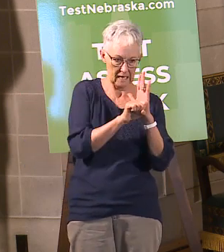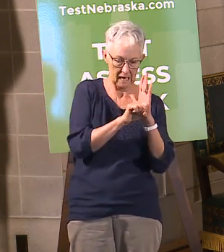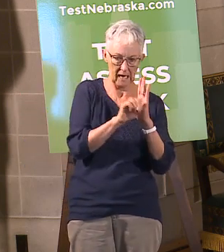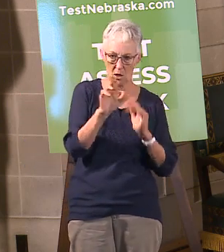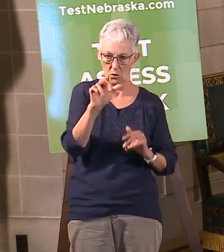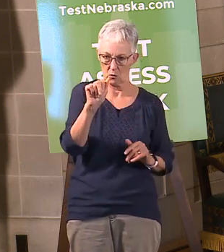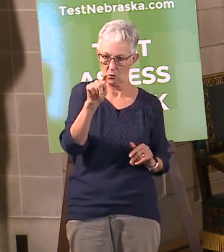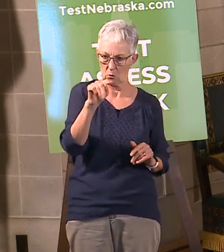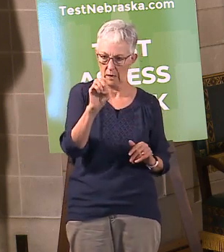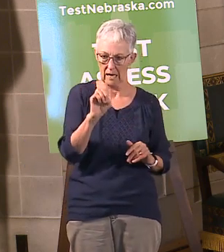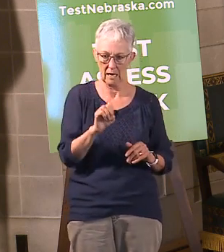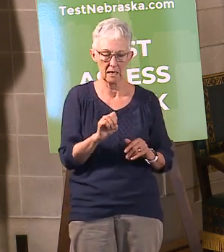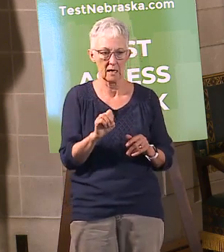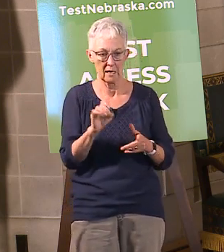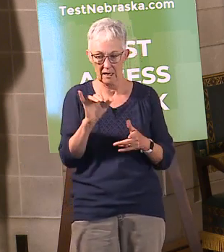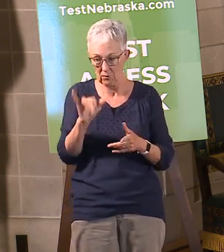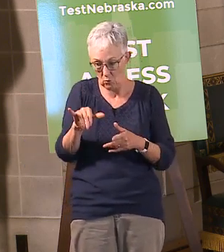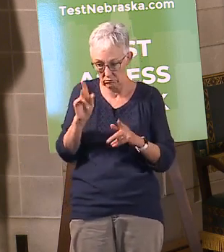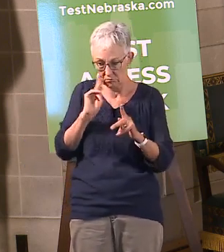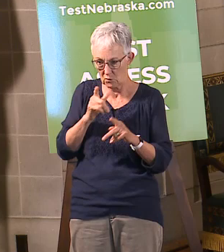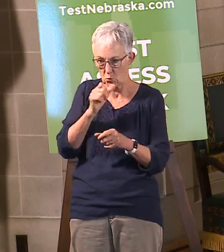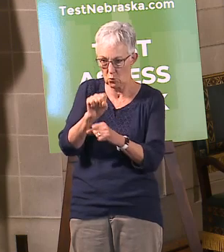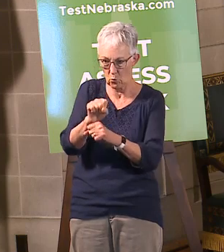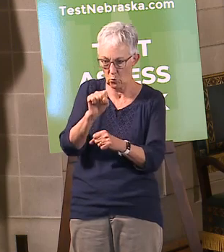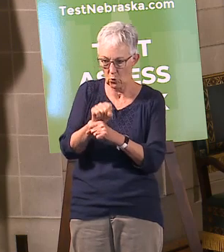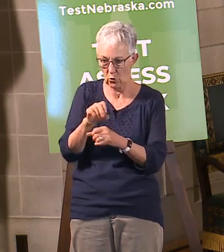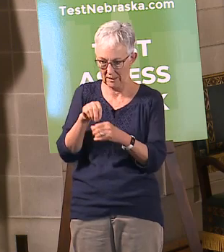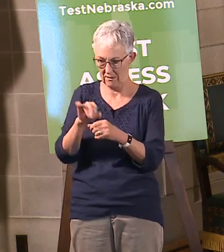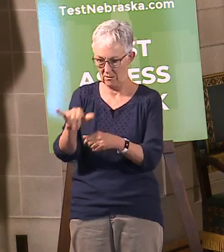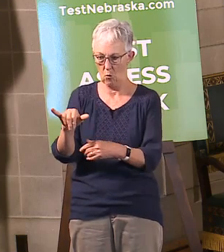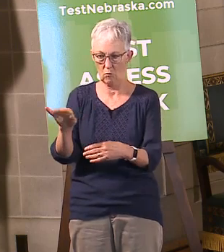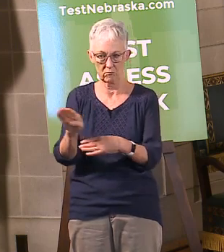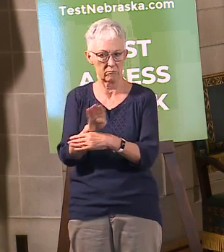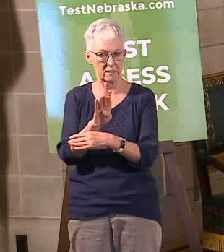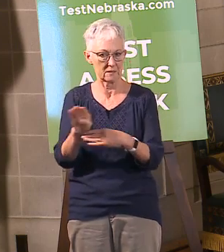to be able to socially distance and where we have concentrations of people.